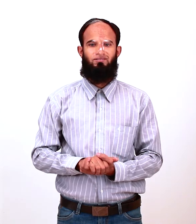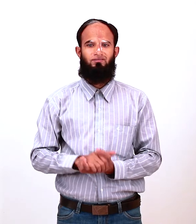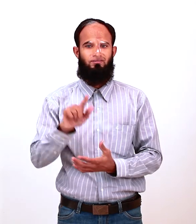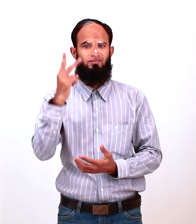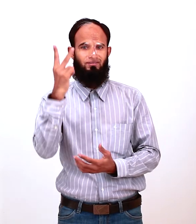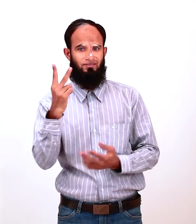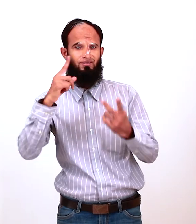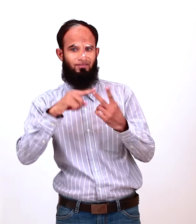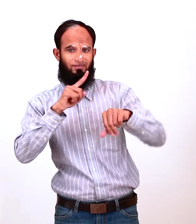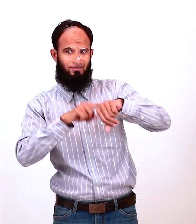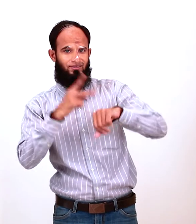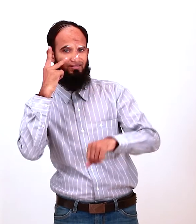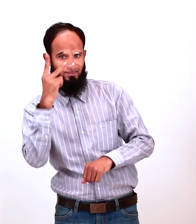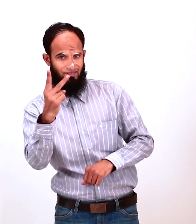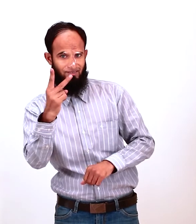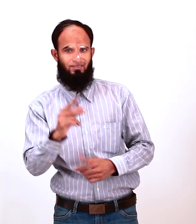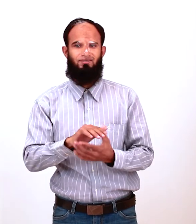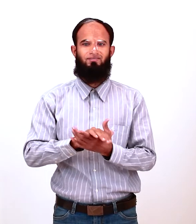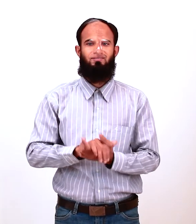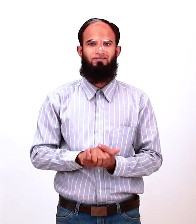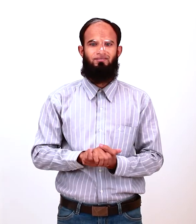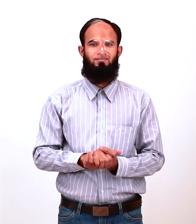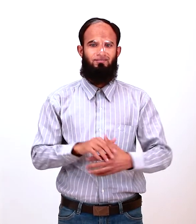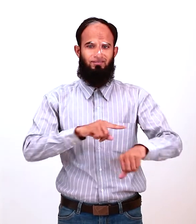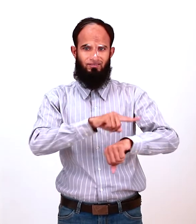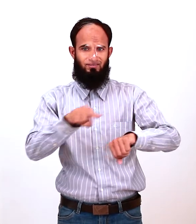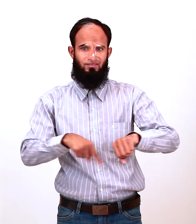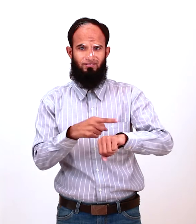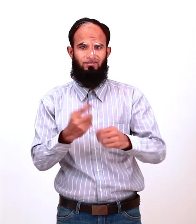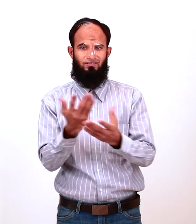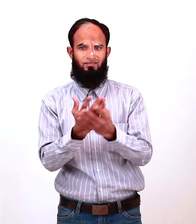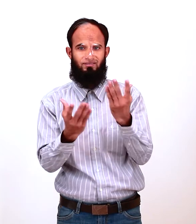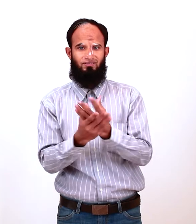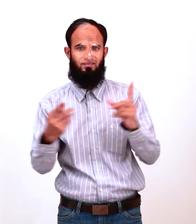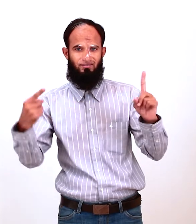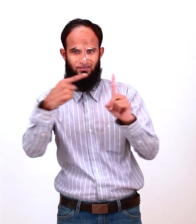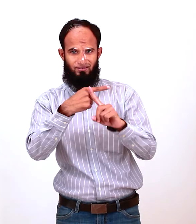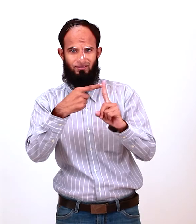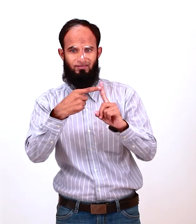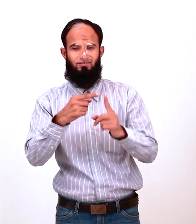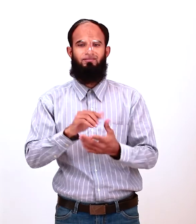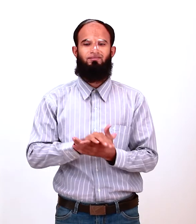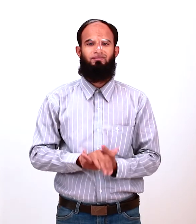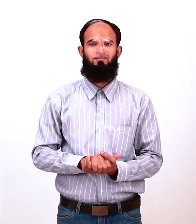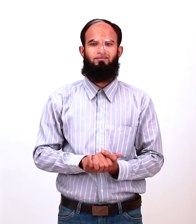How about this next clock? The hour hand is pointed somewhere between 8 and